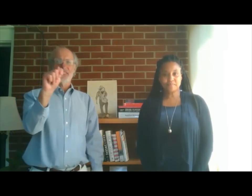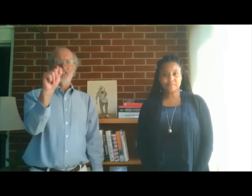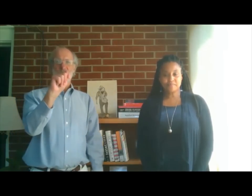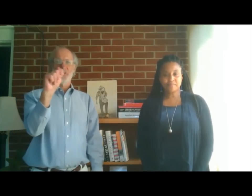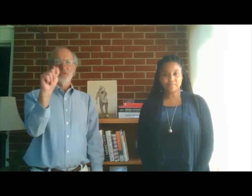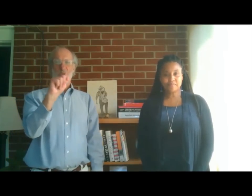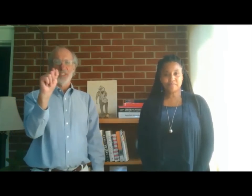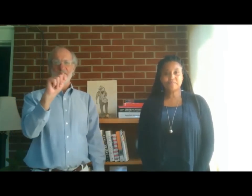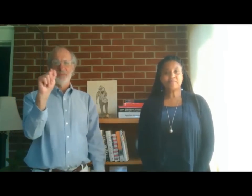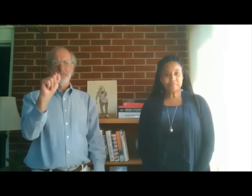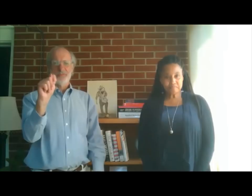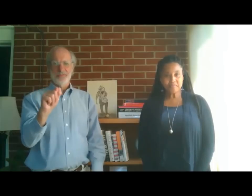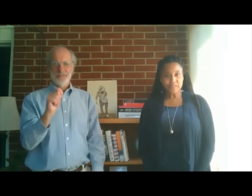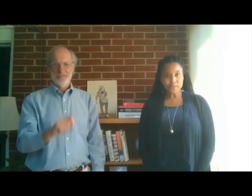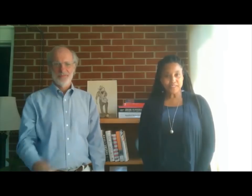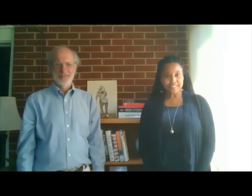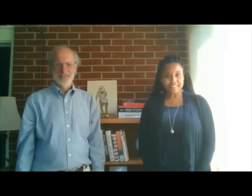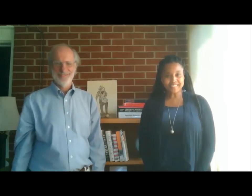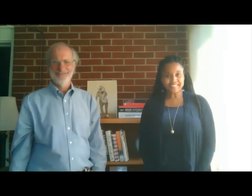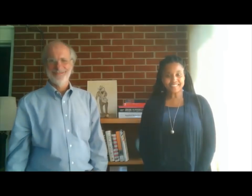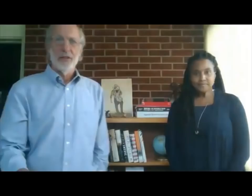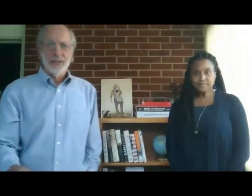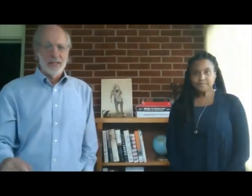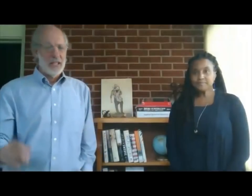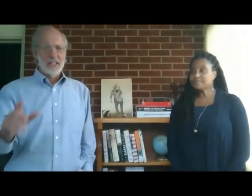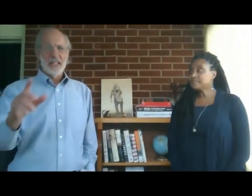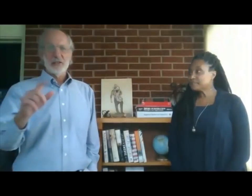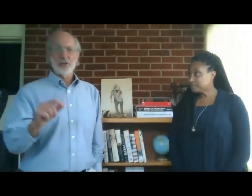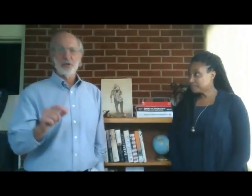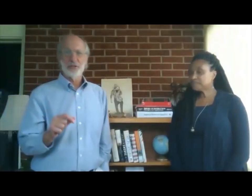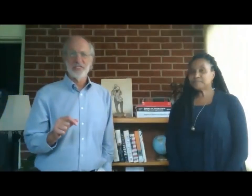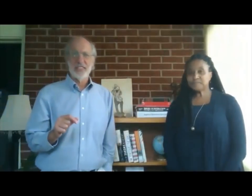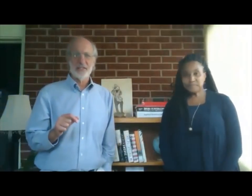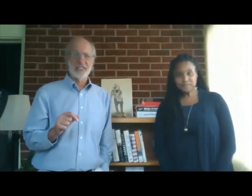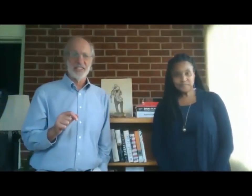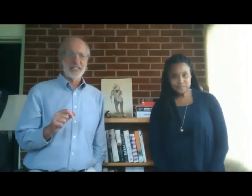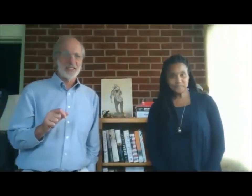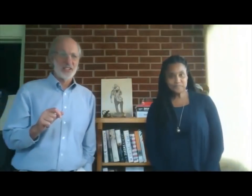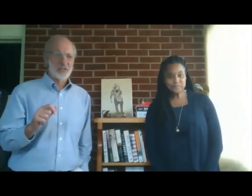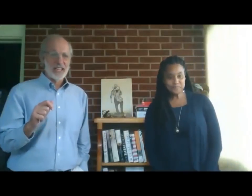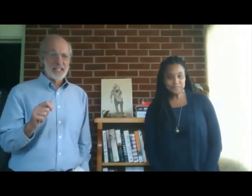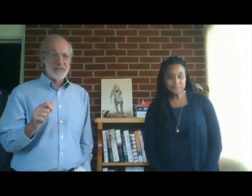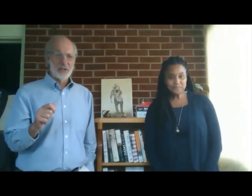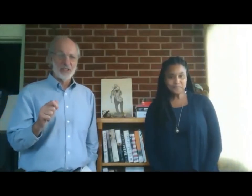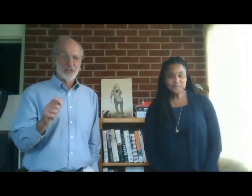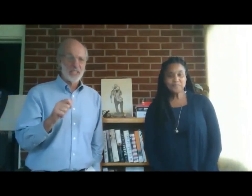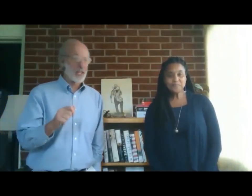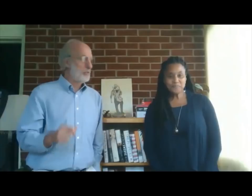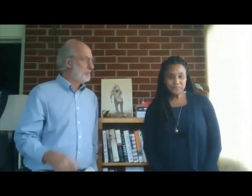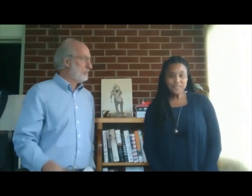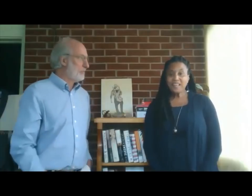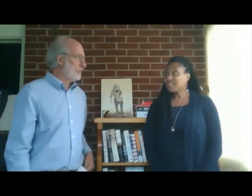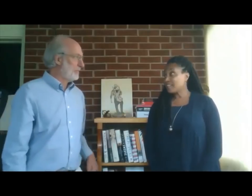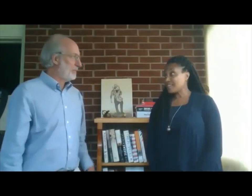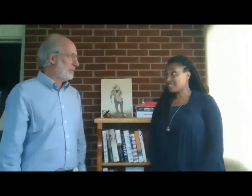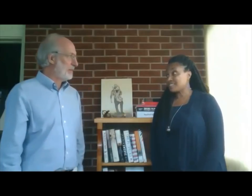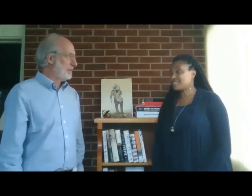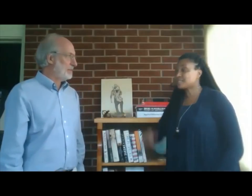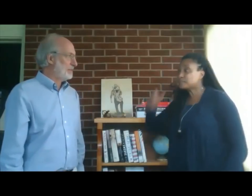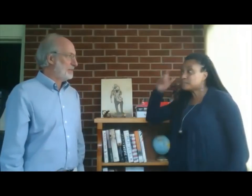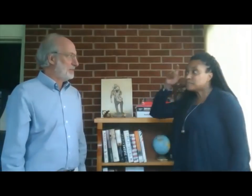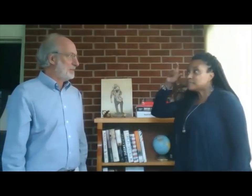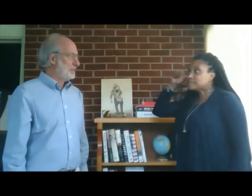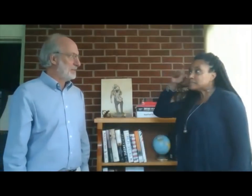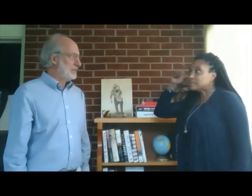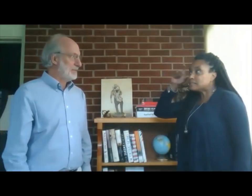And that's toilet. Nice work. And another short set of signs. Are you ready, folks? Here we go.